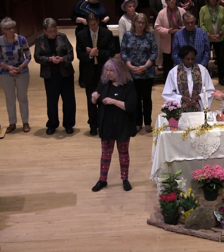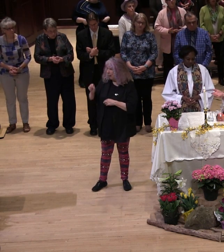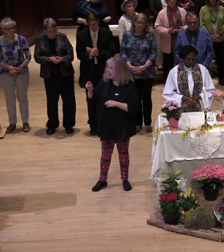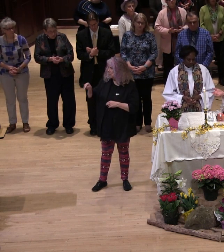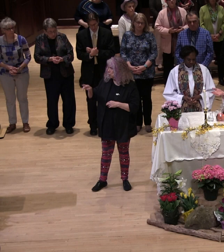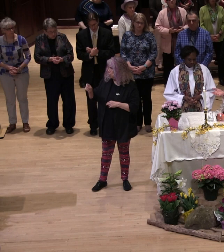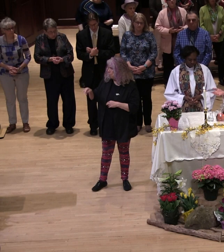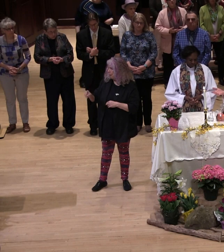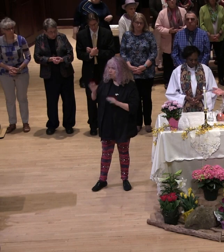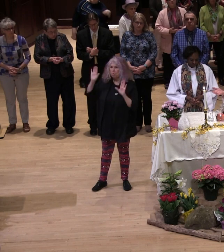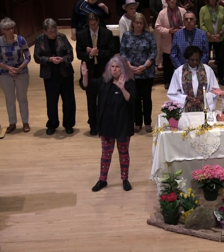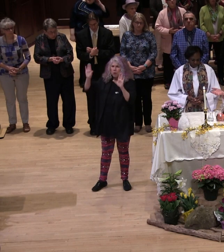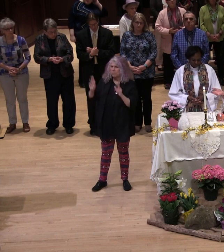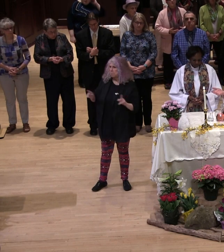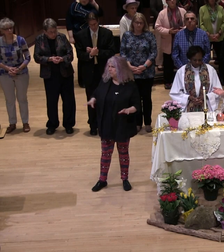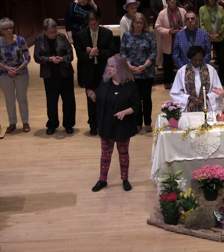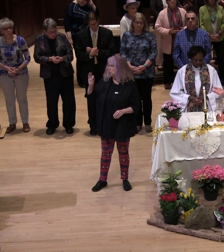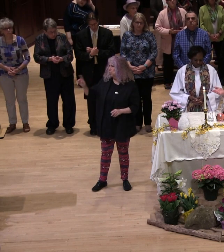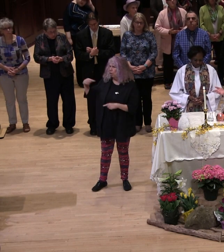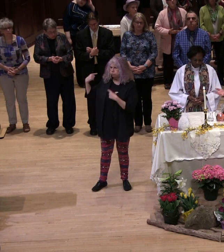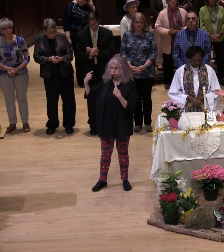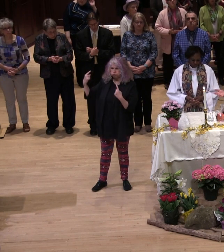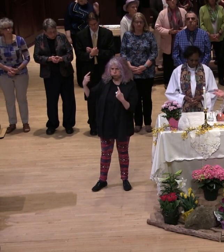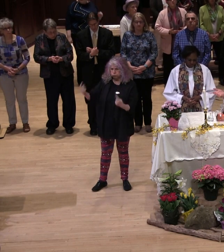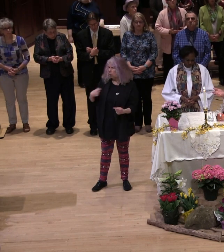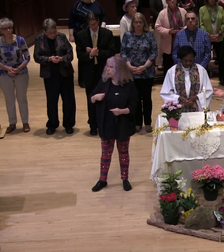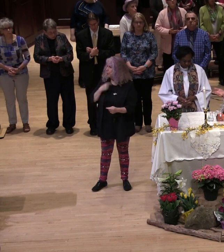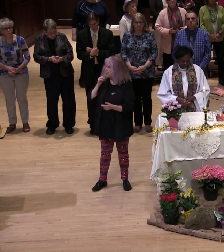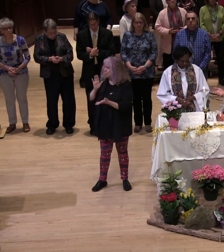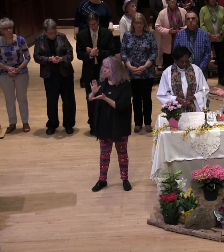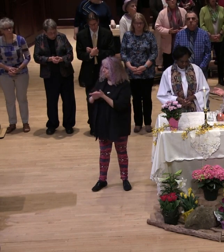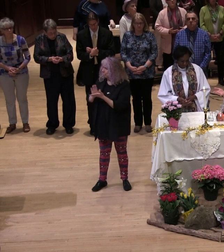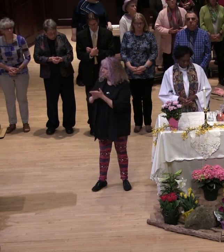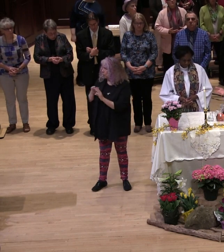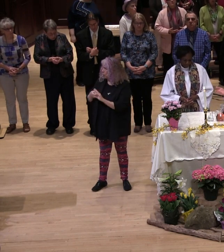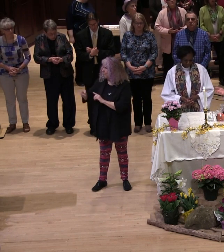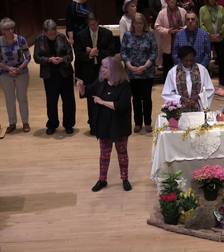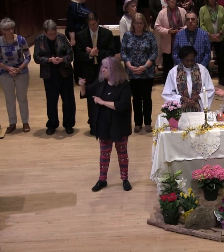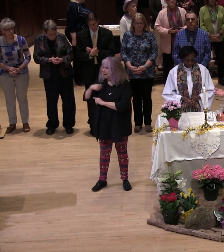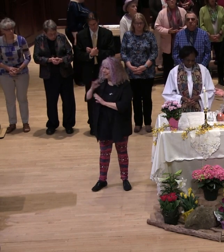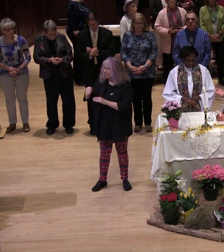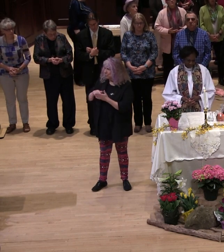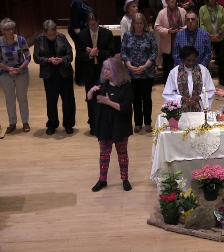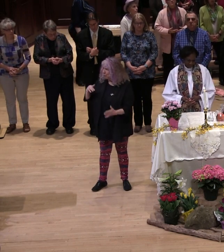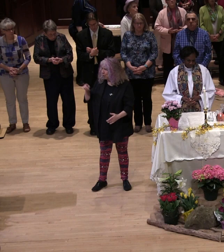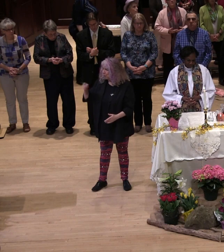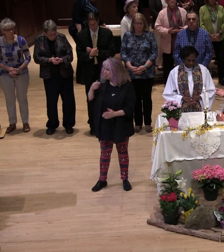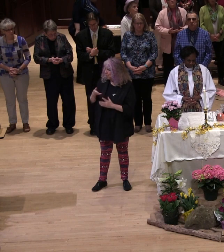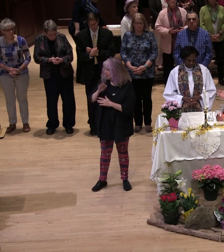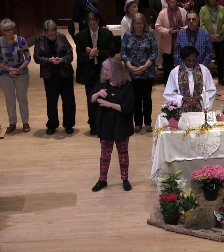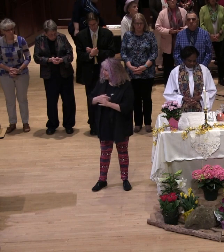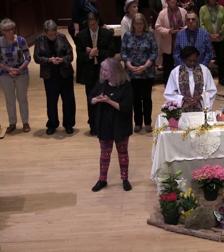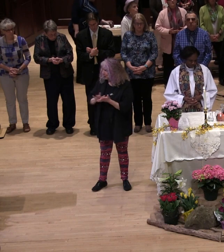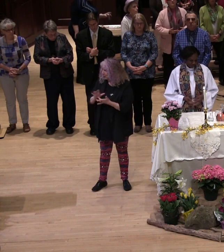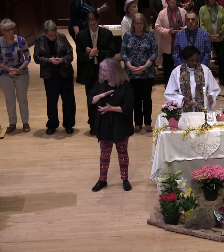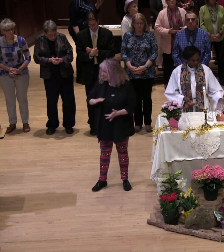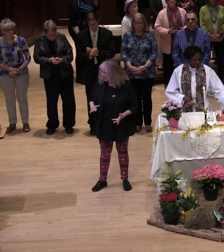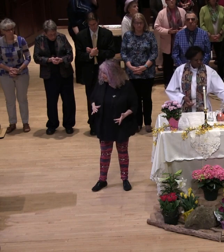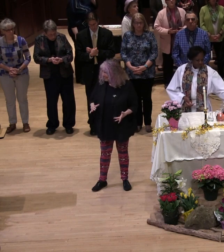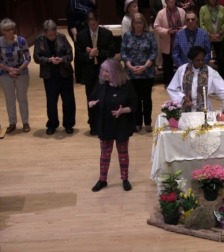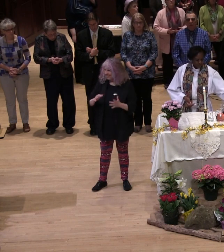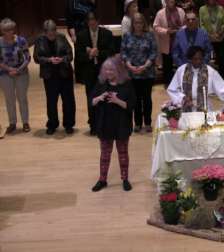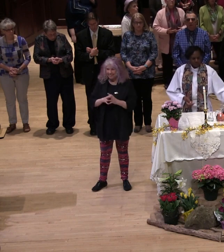Romero, all the great people who have done your will. And we will praise you in union with them and give you the glory through your Son, Jesus